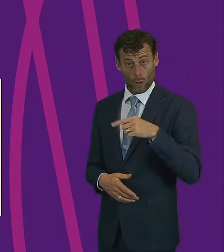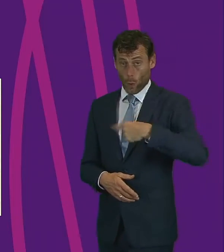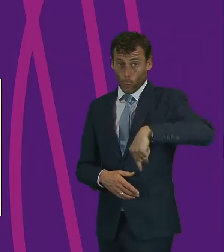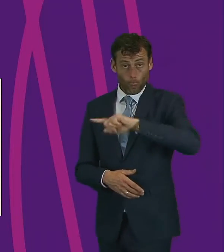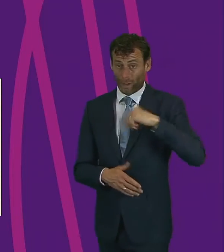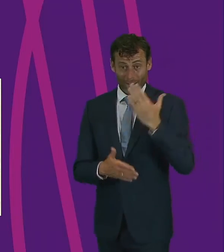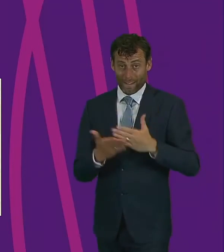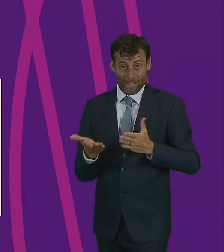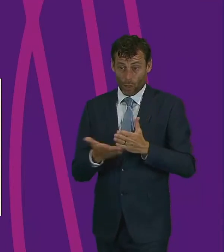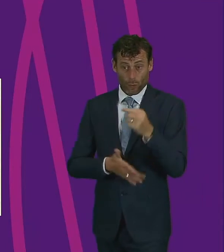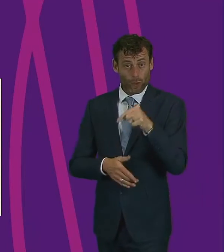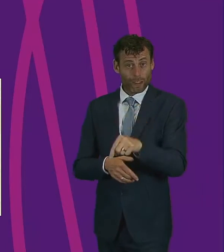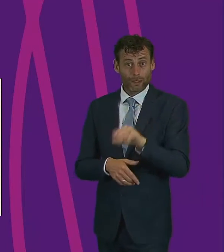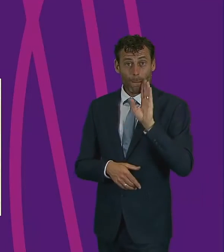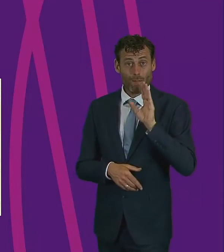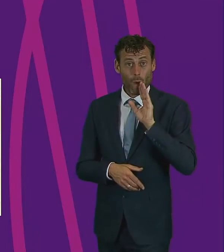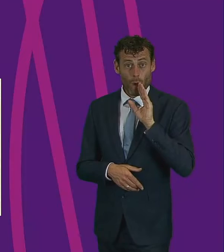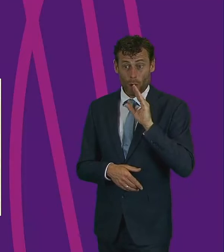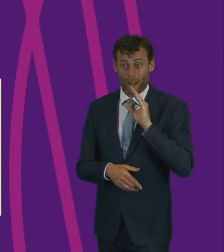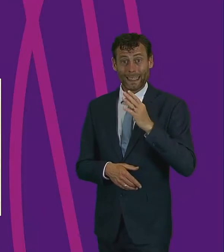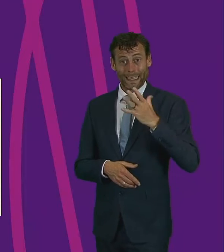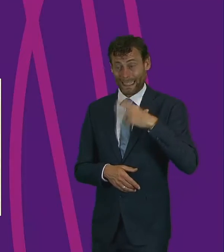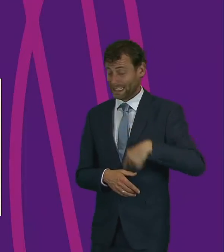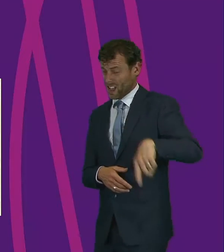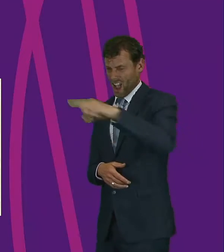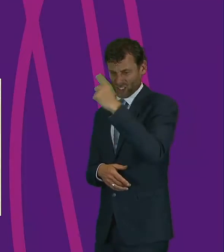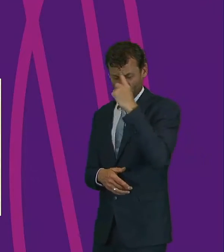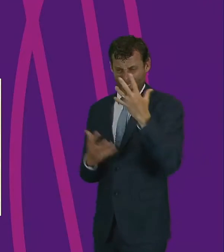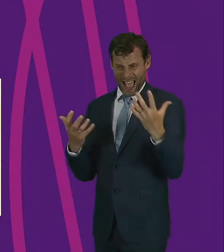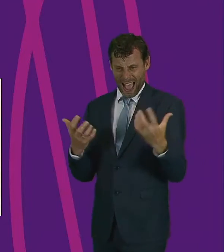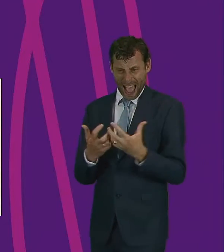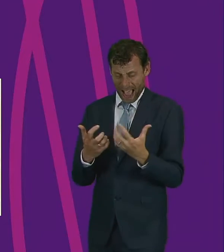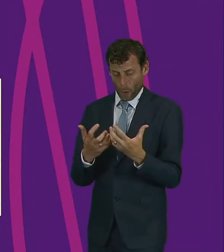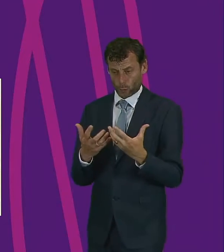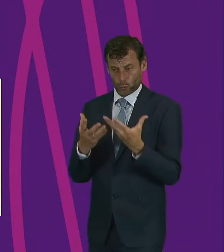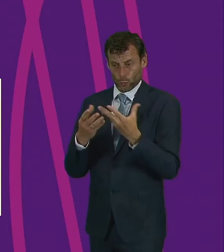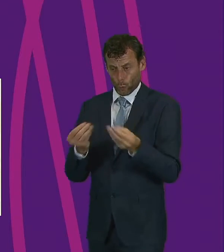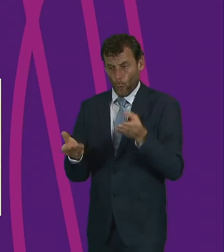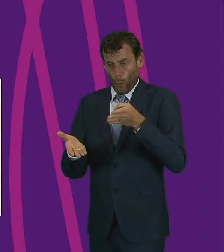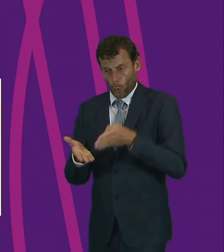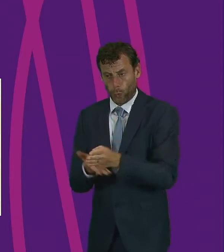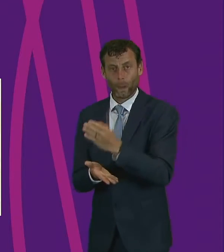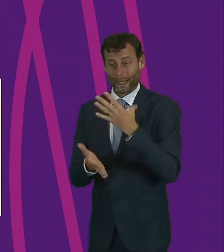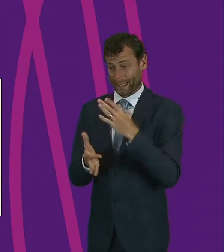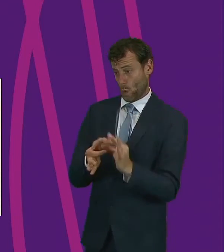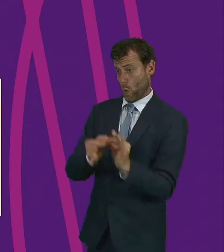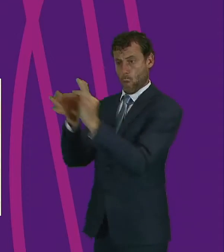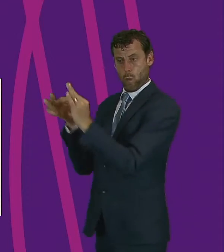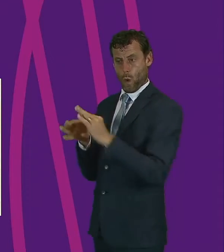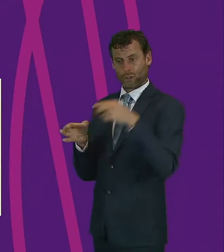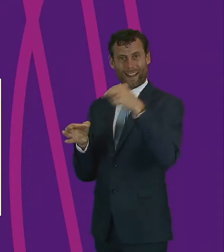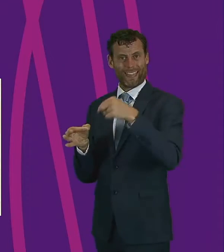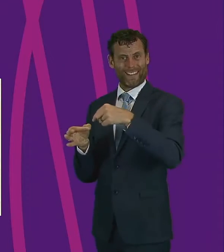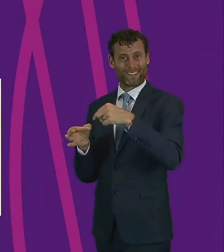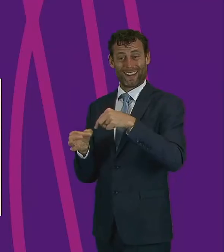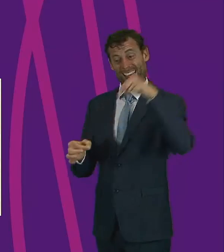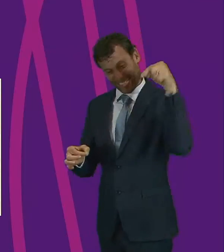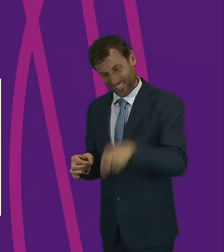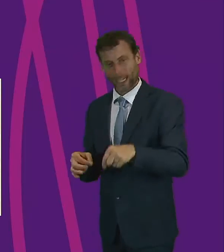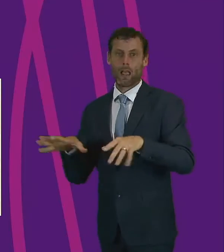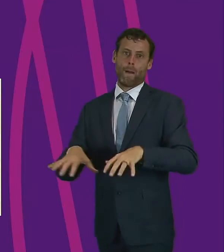Recovery will require everybody in this Parliament to work together to be part of the solution. This Parliament has an